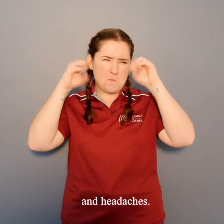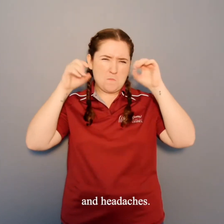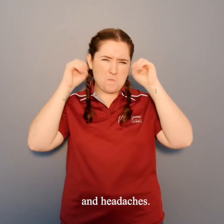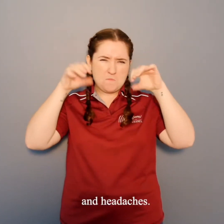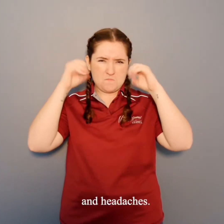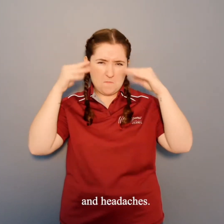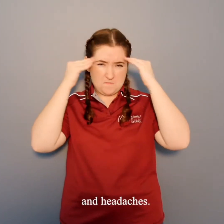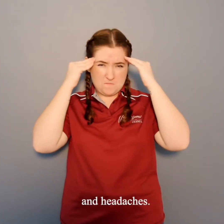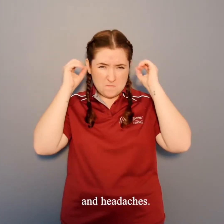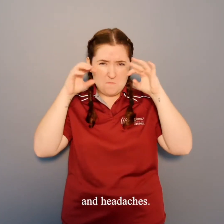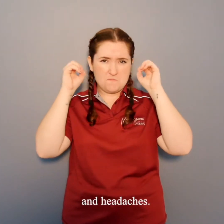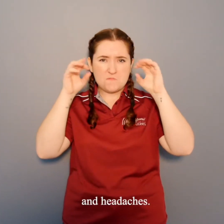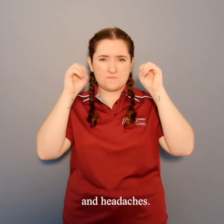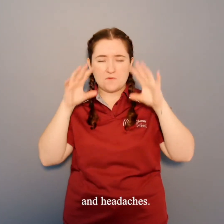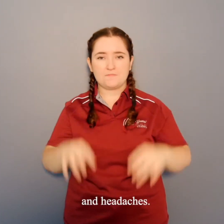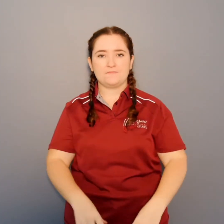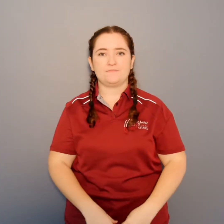headaches, quite bad headaches actually.